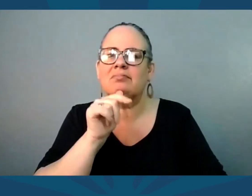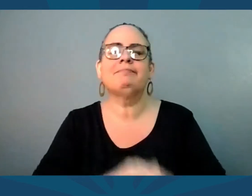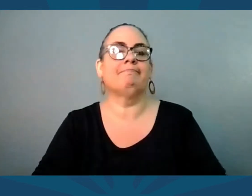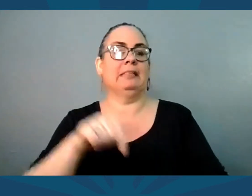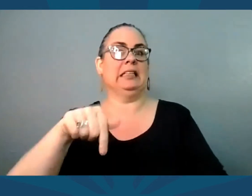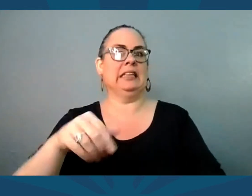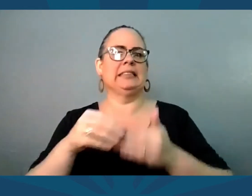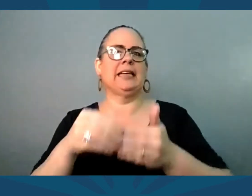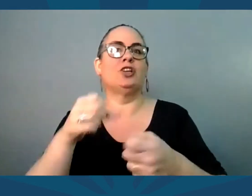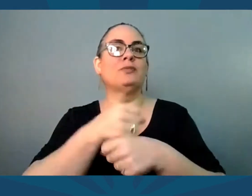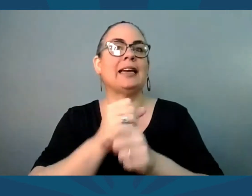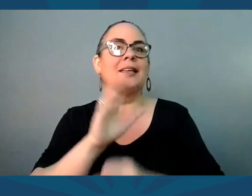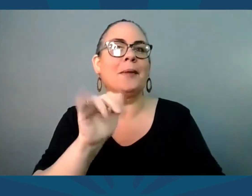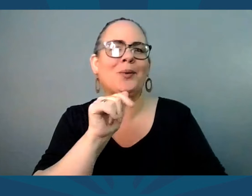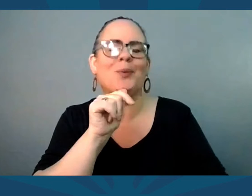Who sent this?